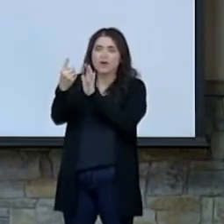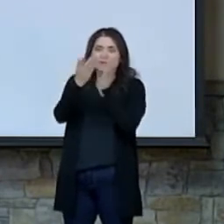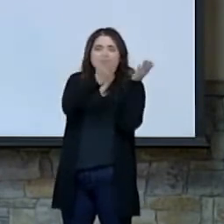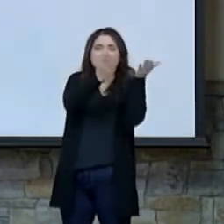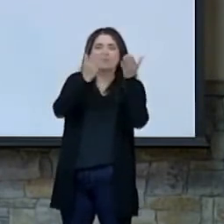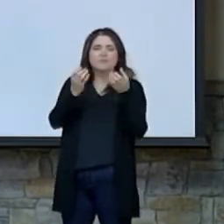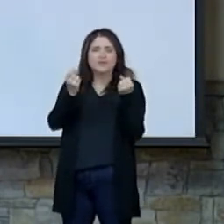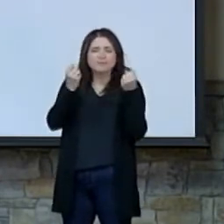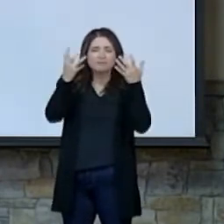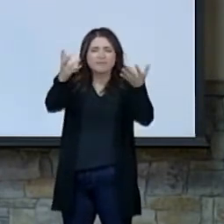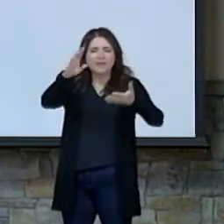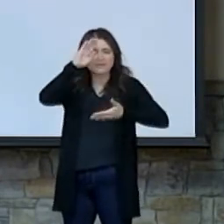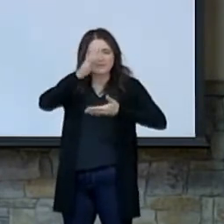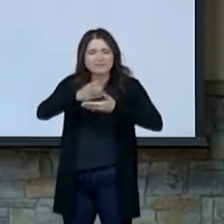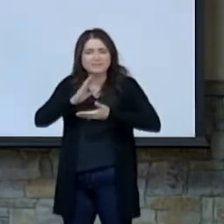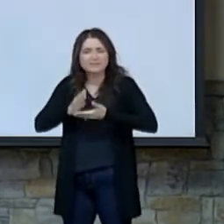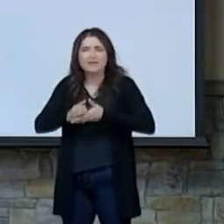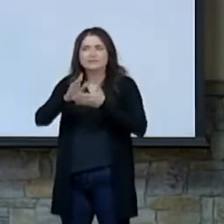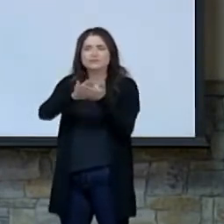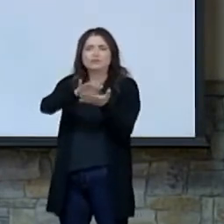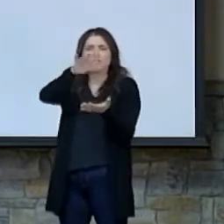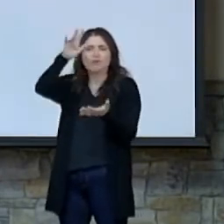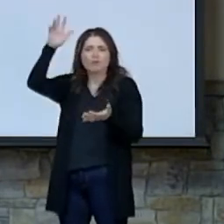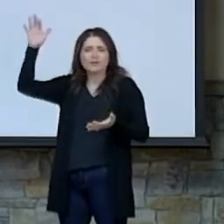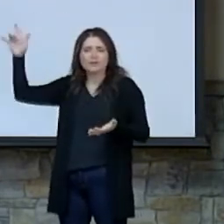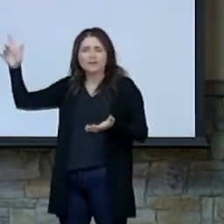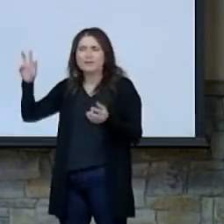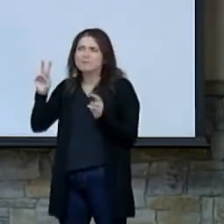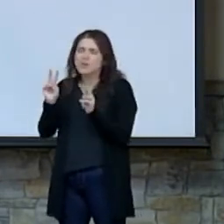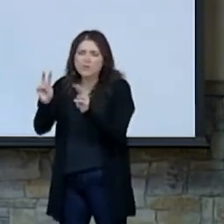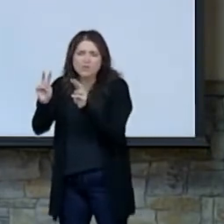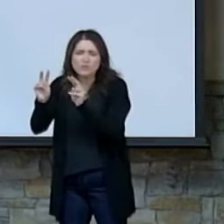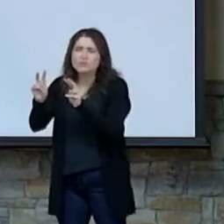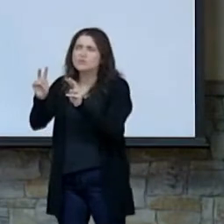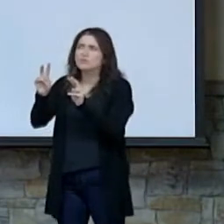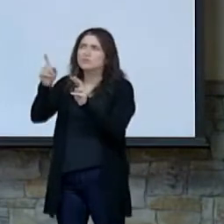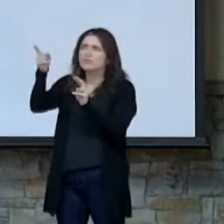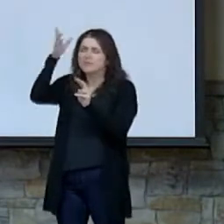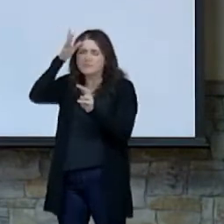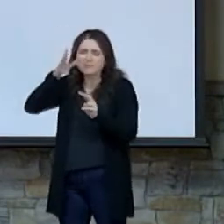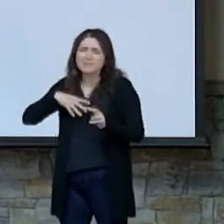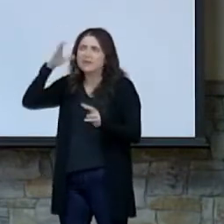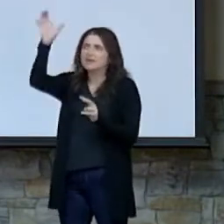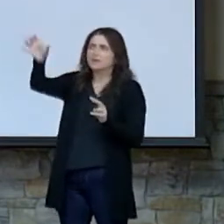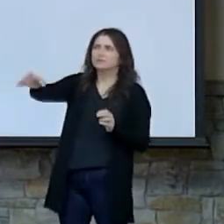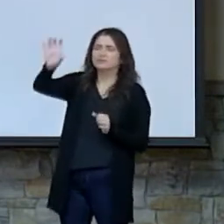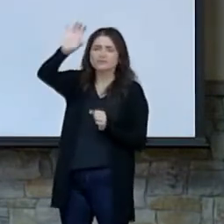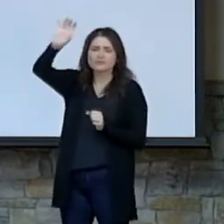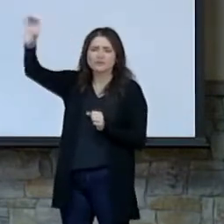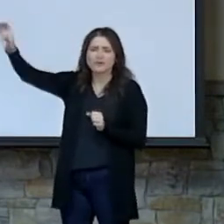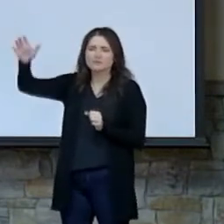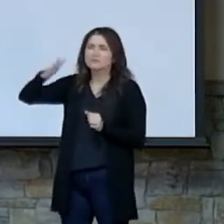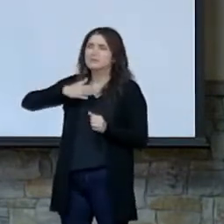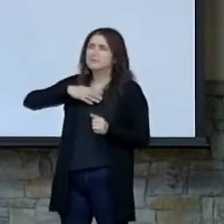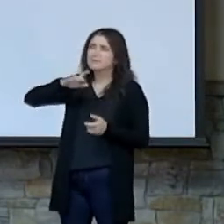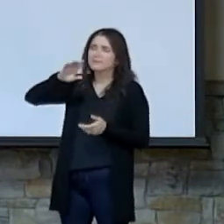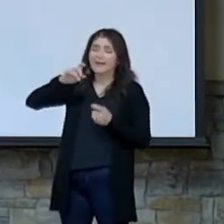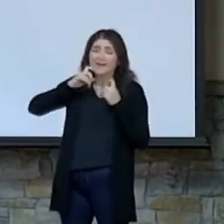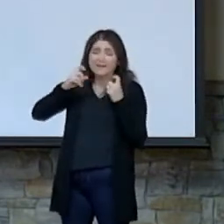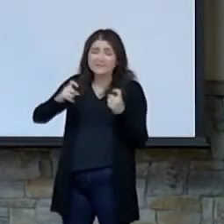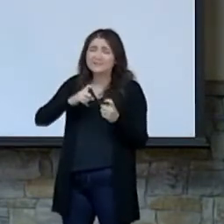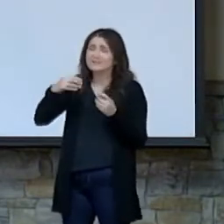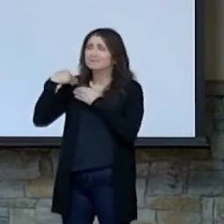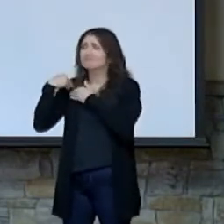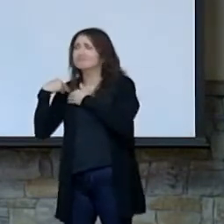to glory. Behold the man upon the cross my sin upon his shoulders